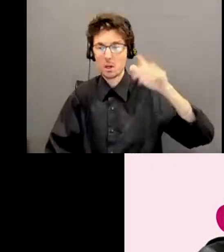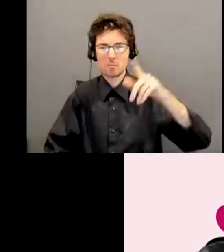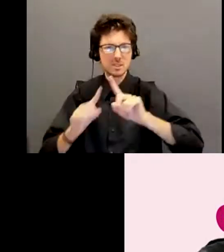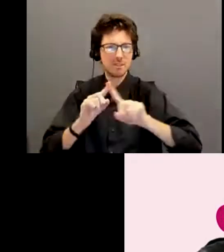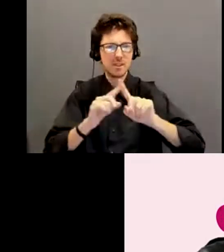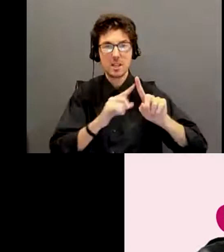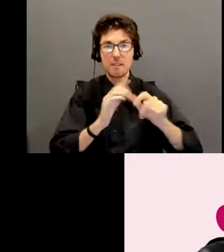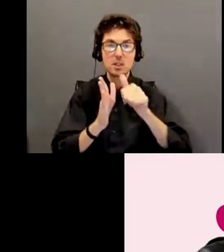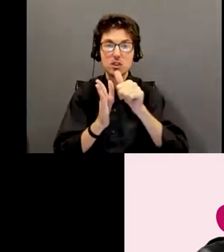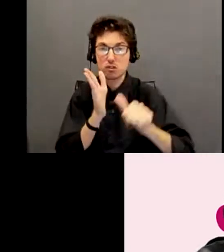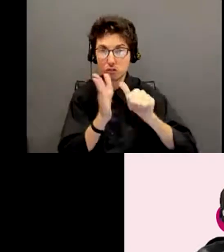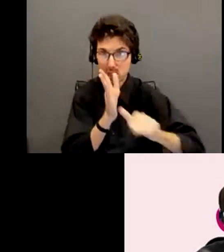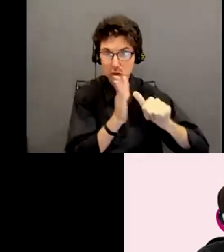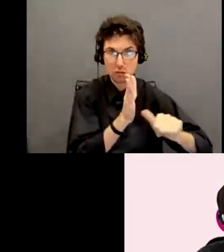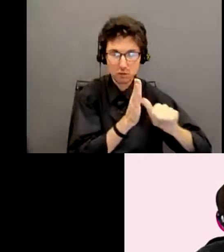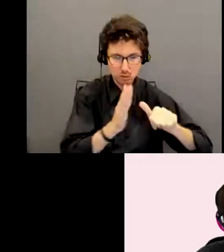surgeries that